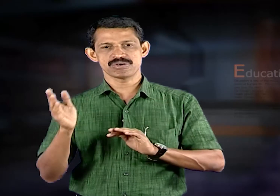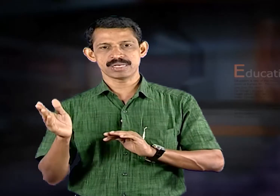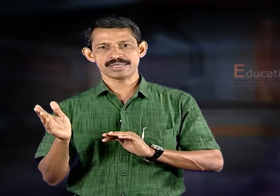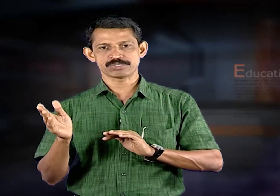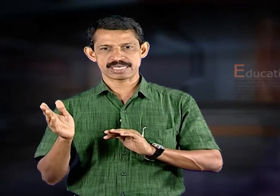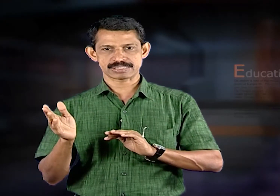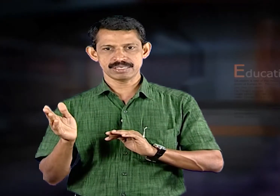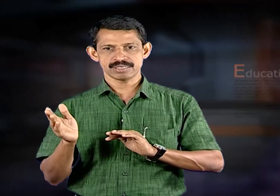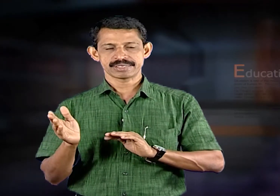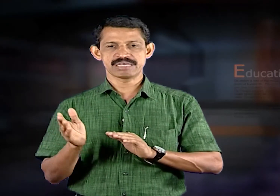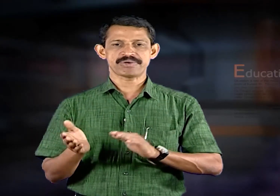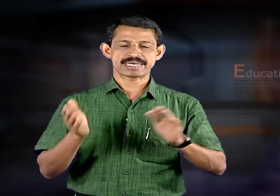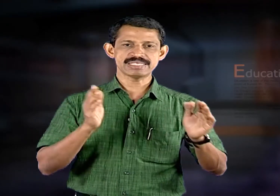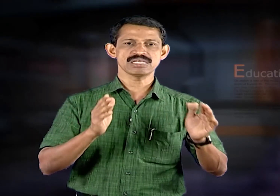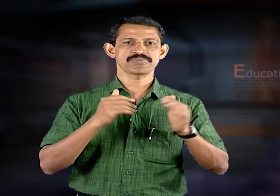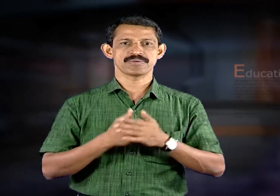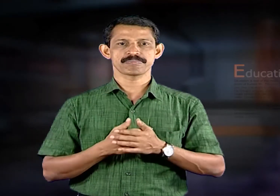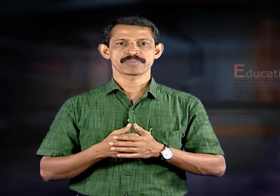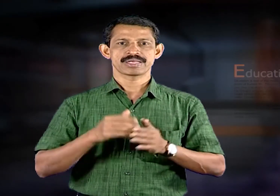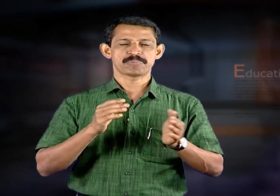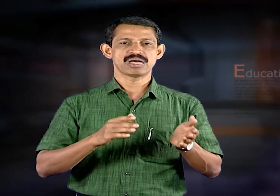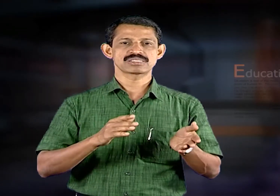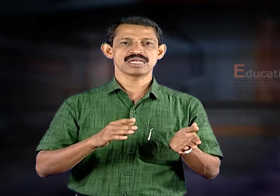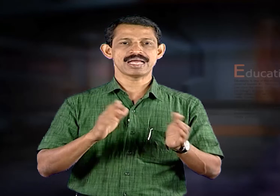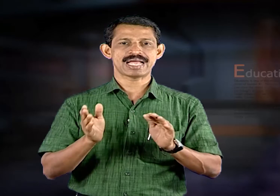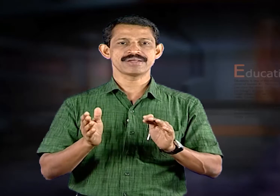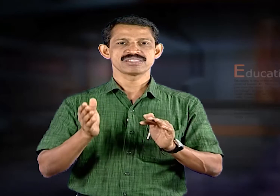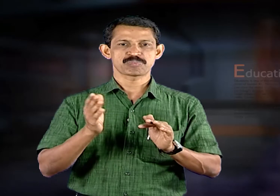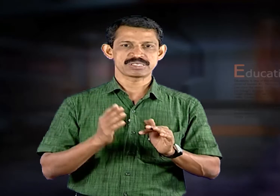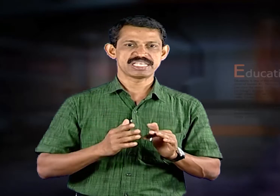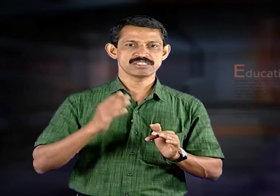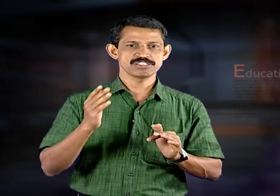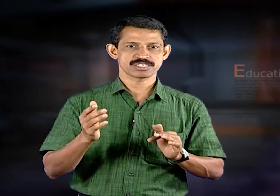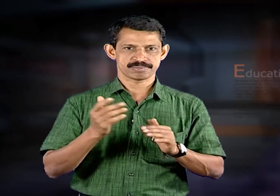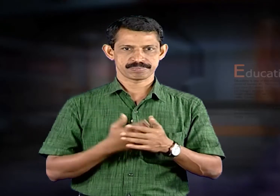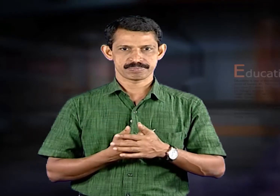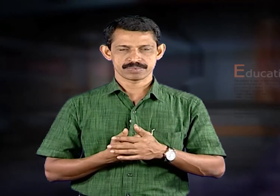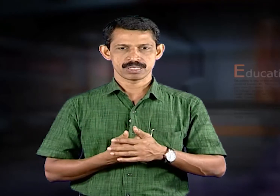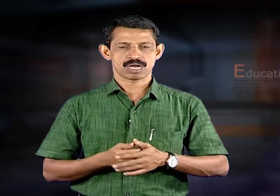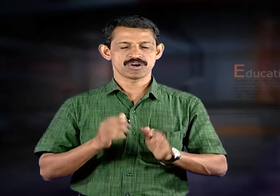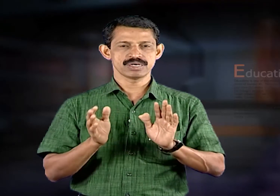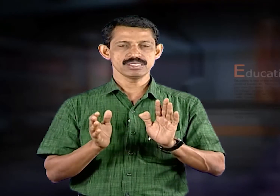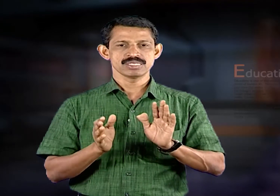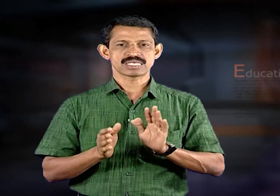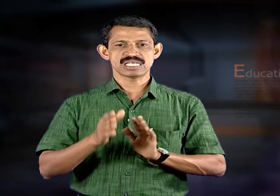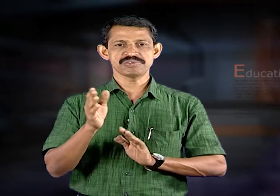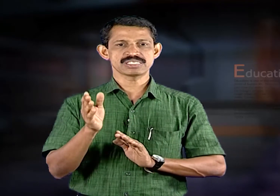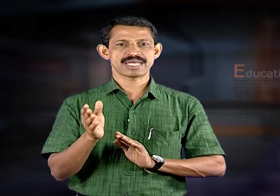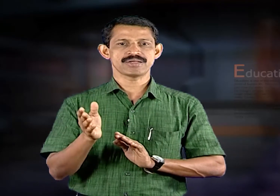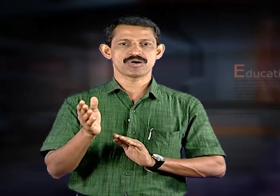informal education if arising from a personal and spontaneous decision. However, such a visit can also